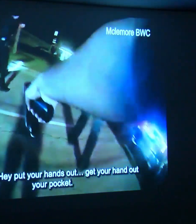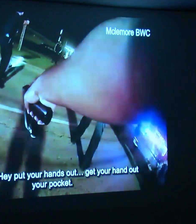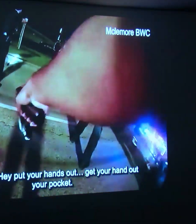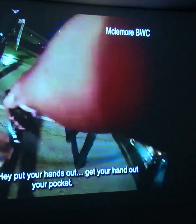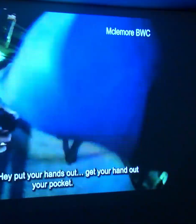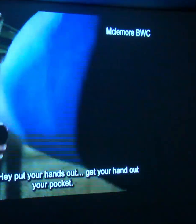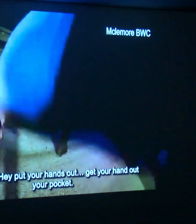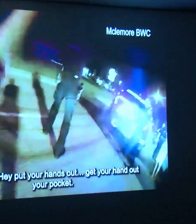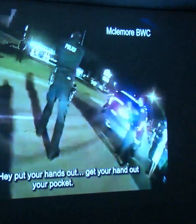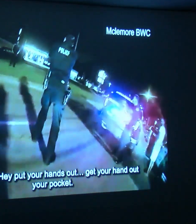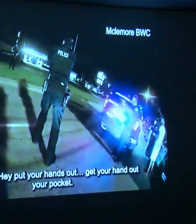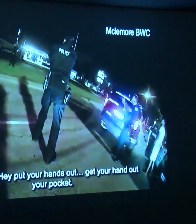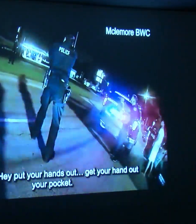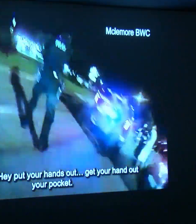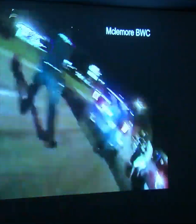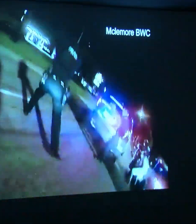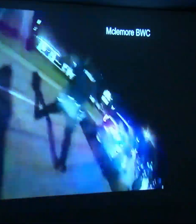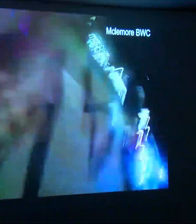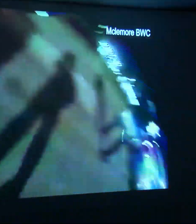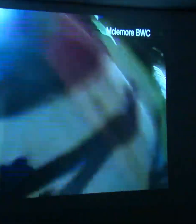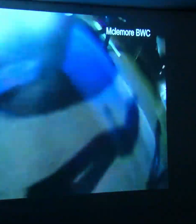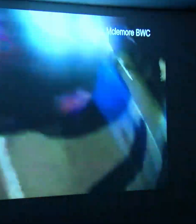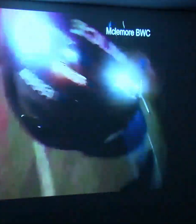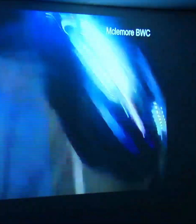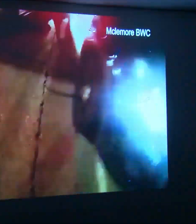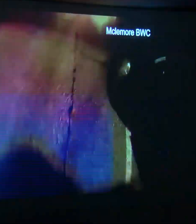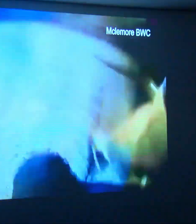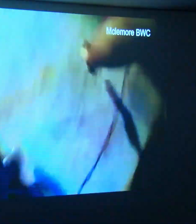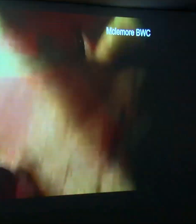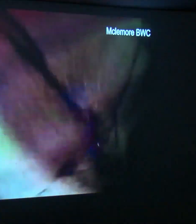Hey, put your hands out. Get your hands out your pocket.